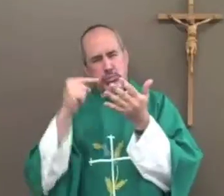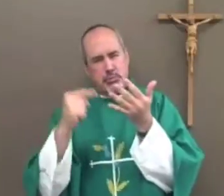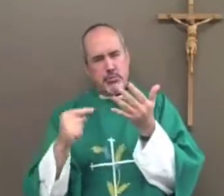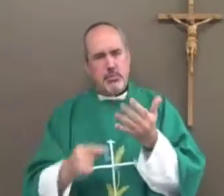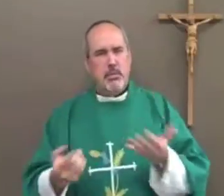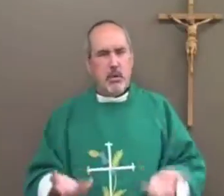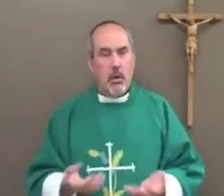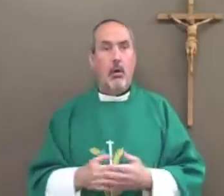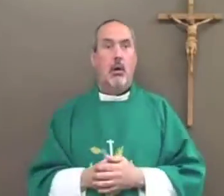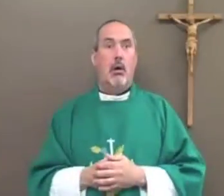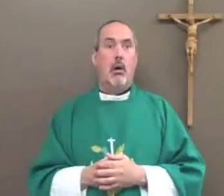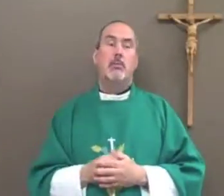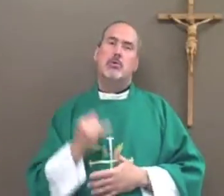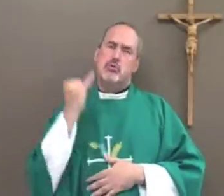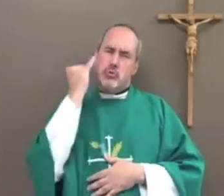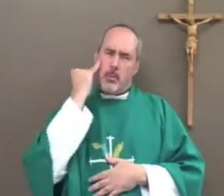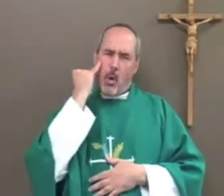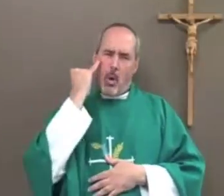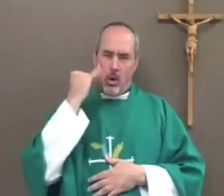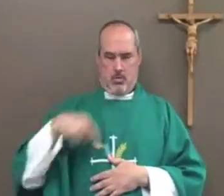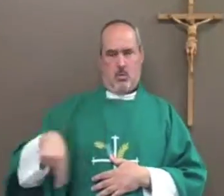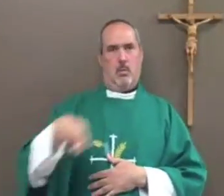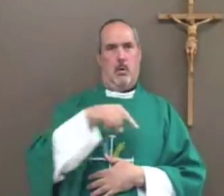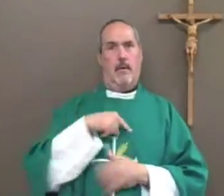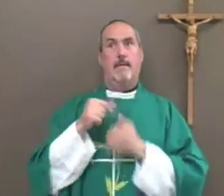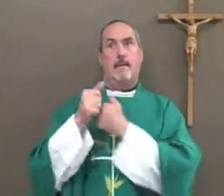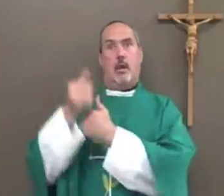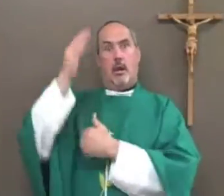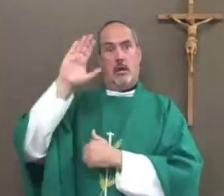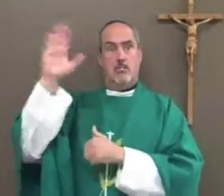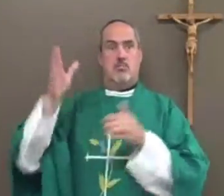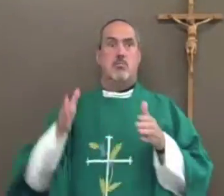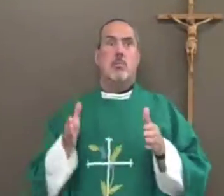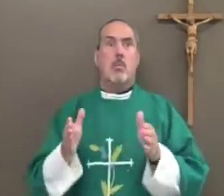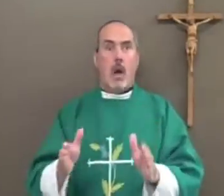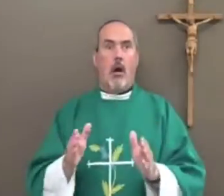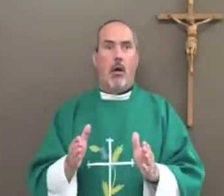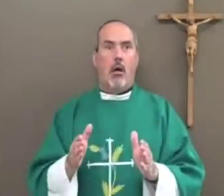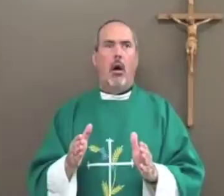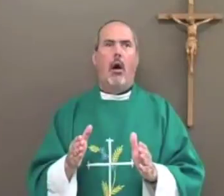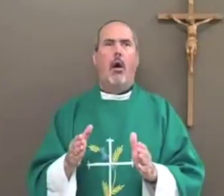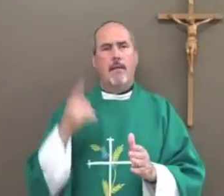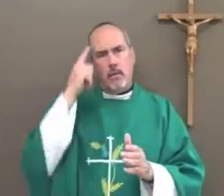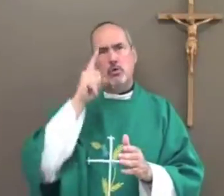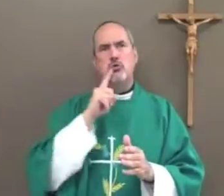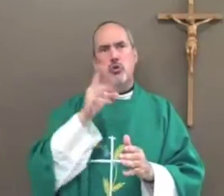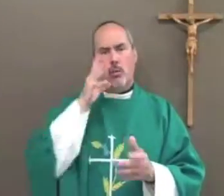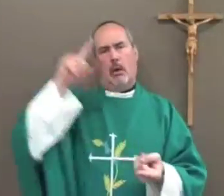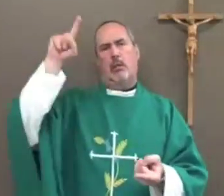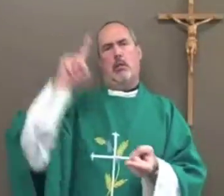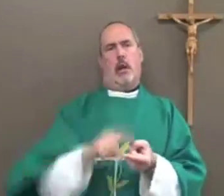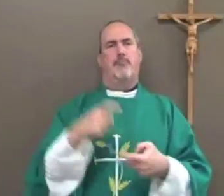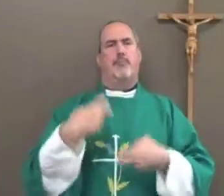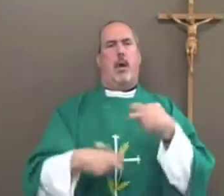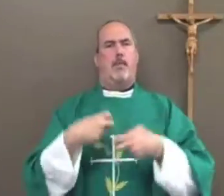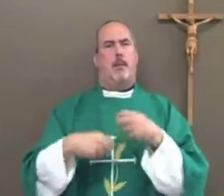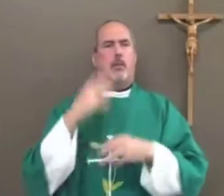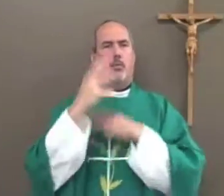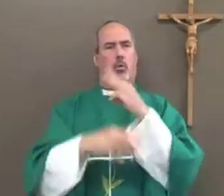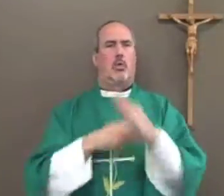the murders, and it goes on and on and on. But if we follow God's way, God's will, then